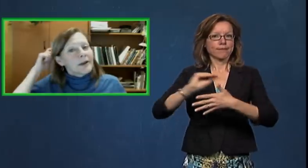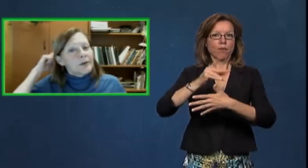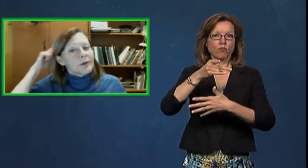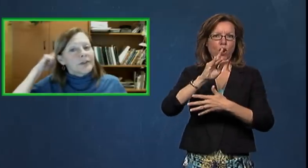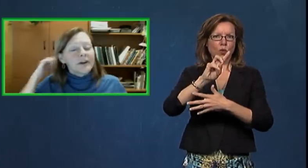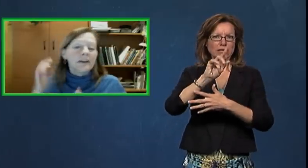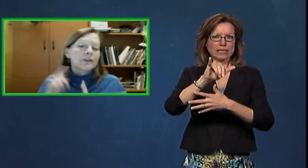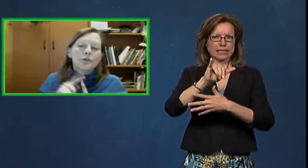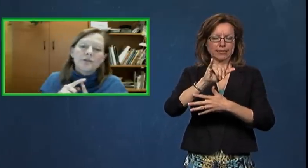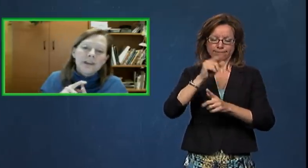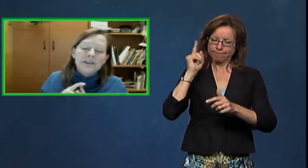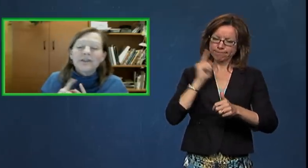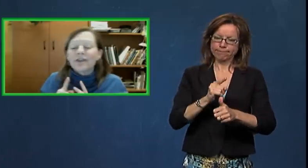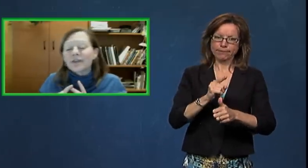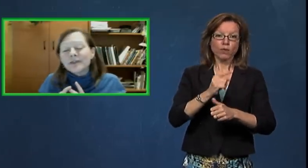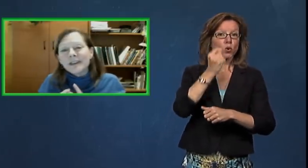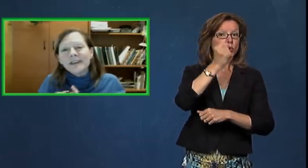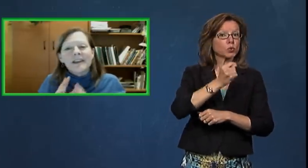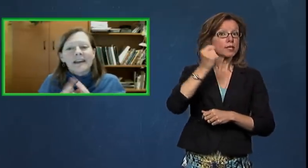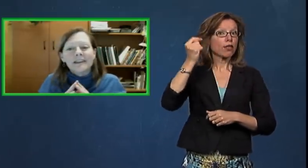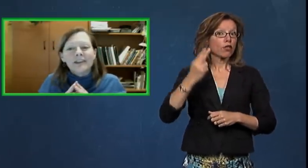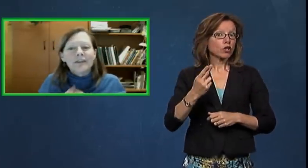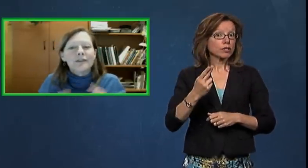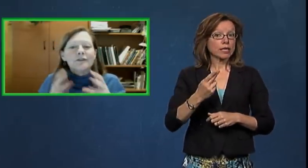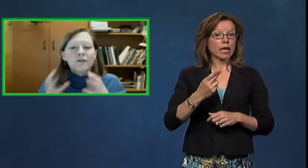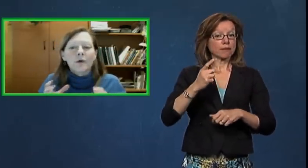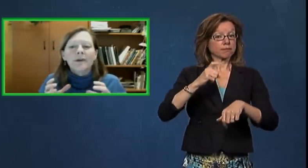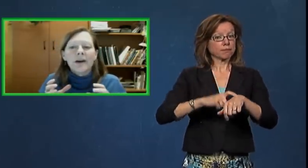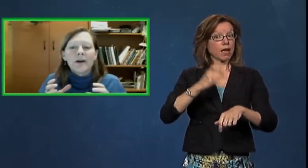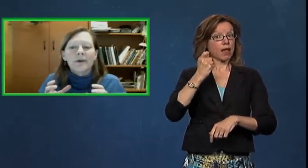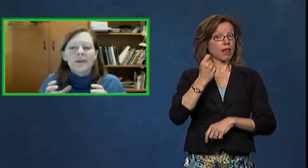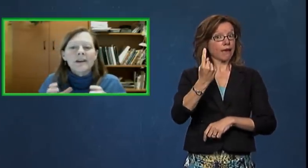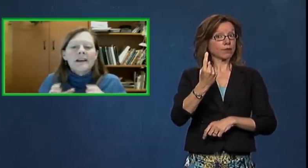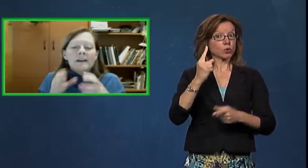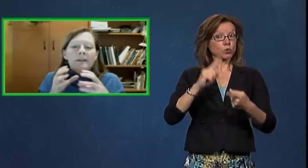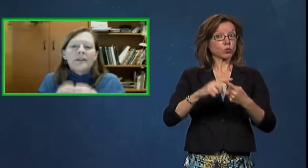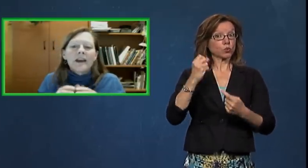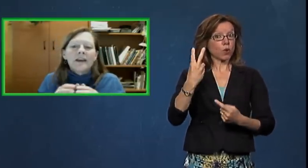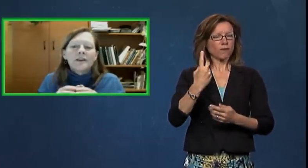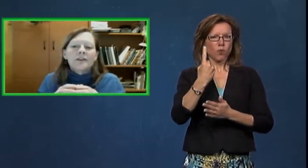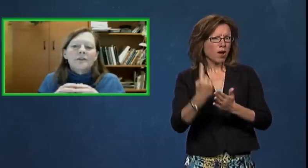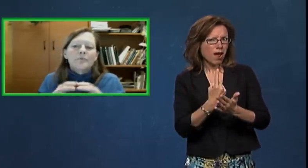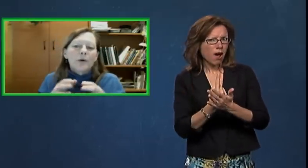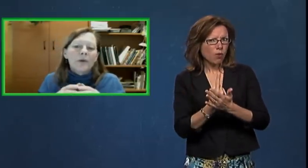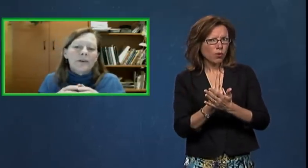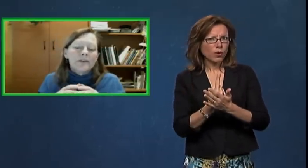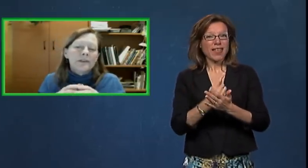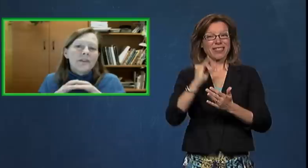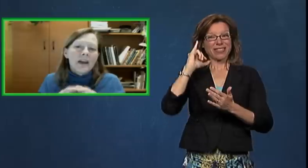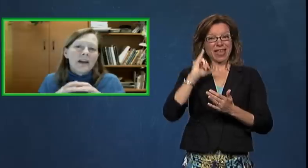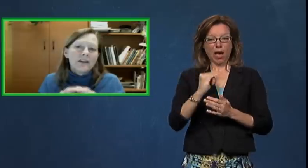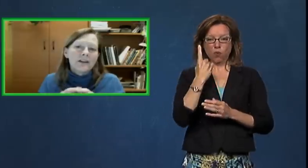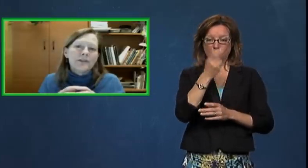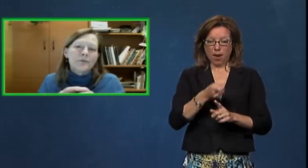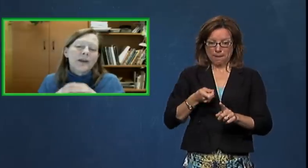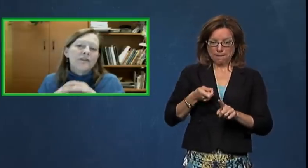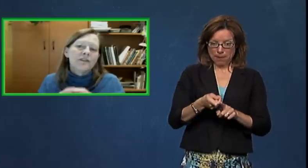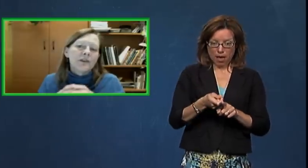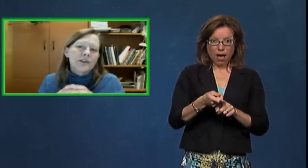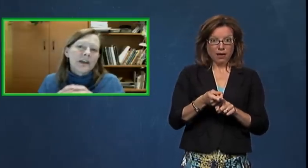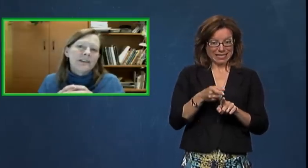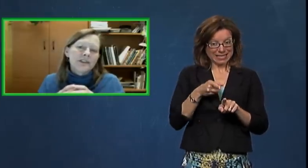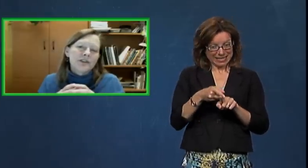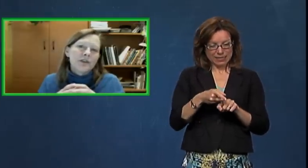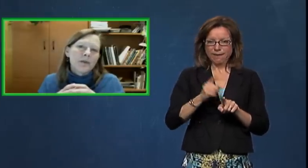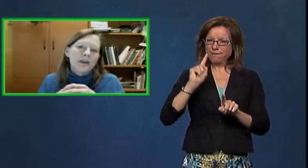for bandwidth on Tuesdays and Thursdays at 11 for an hour. That port in that classroom had